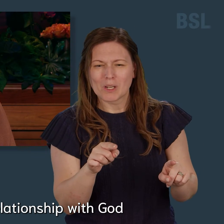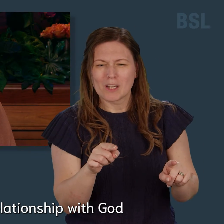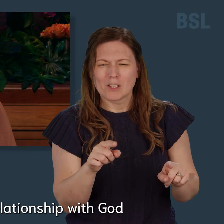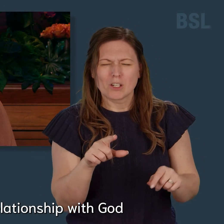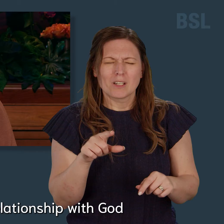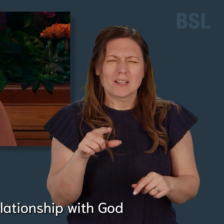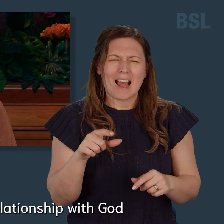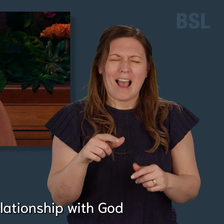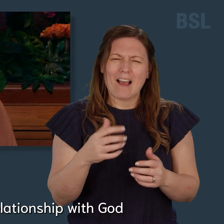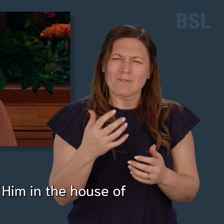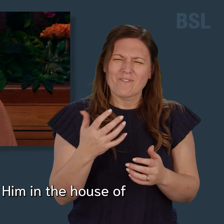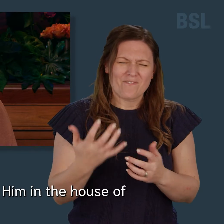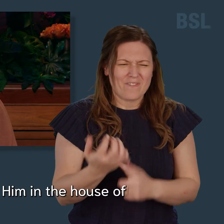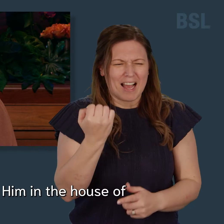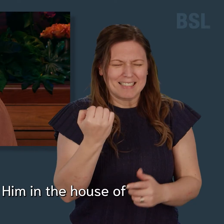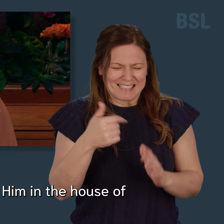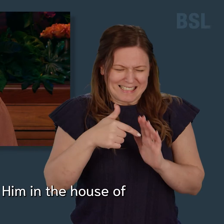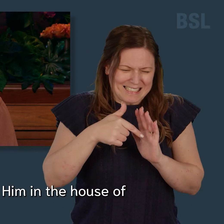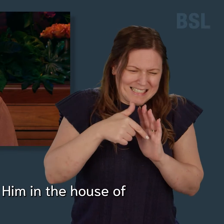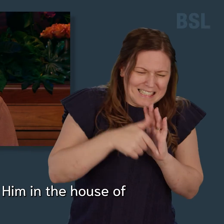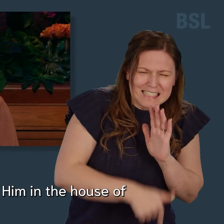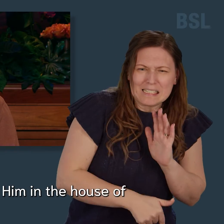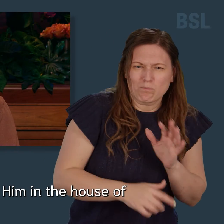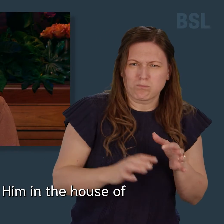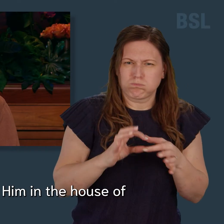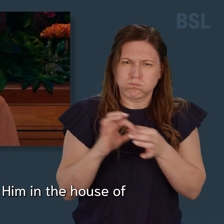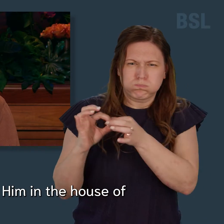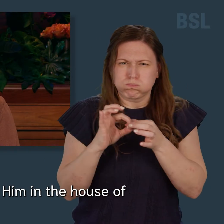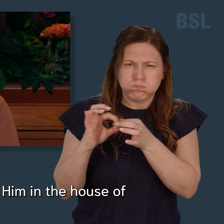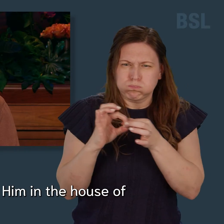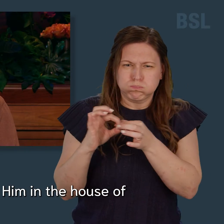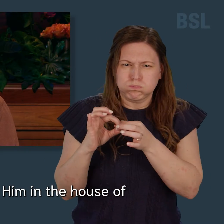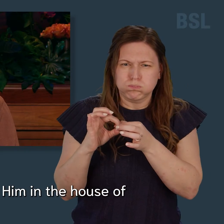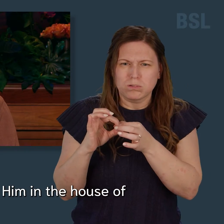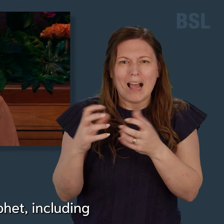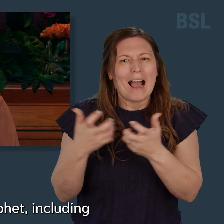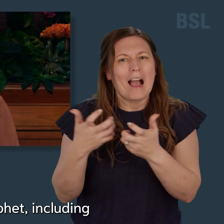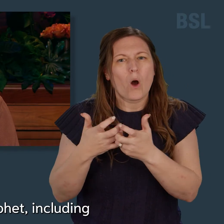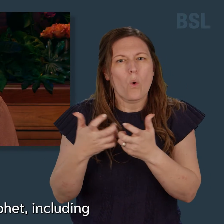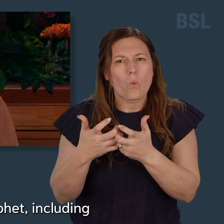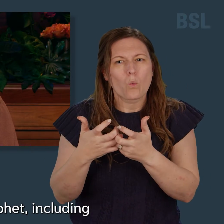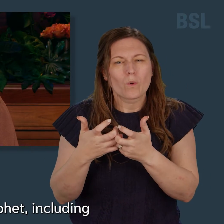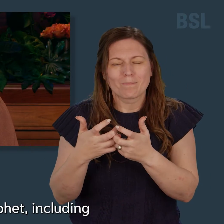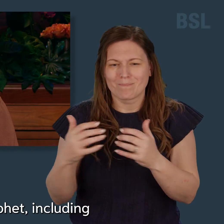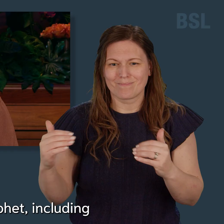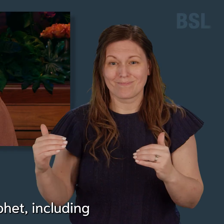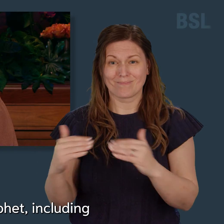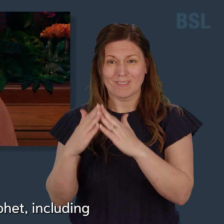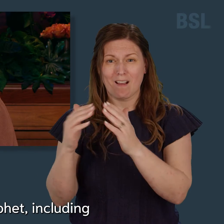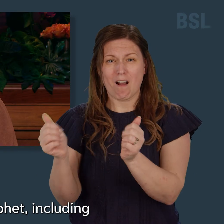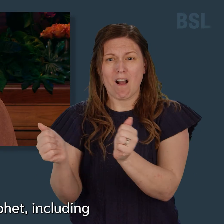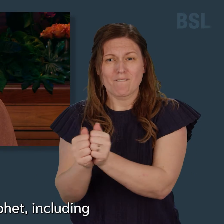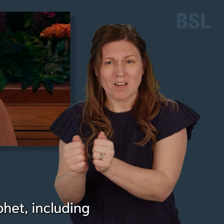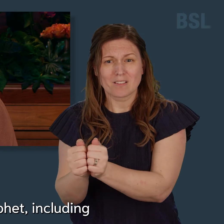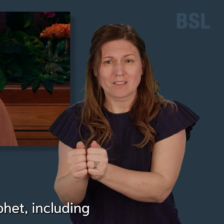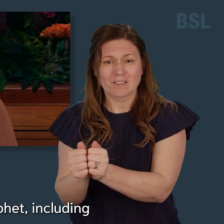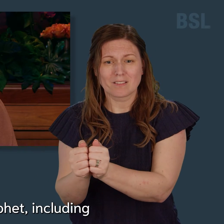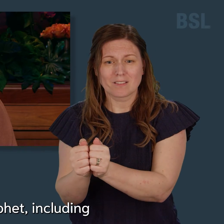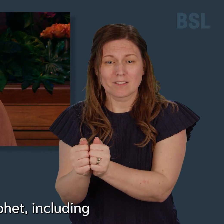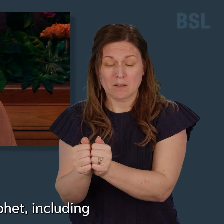relationship with God by making covenants with him in the house of the Lord. Study the talks of our